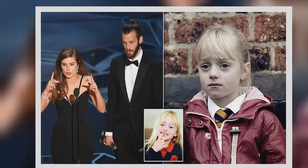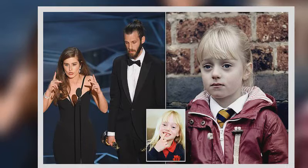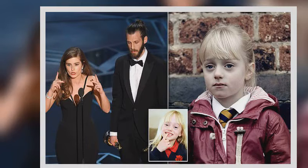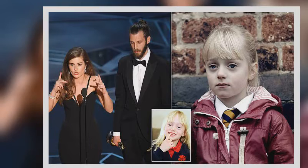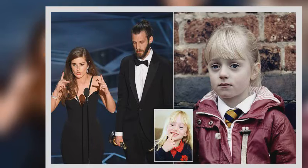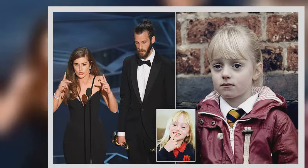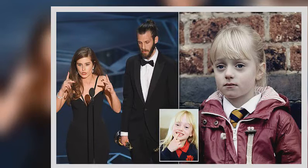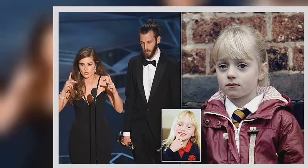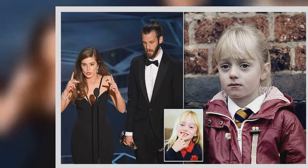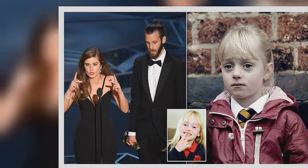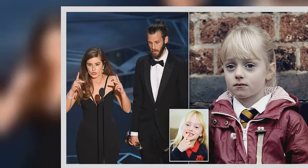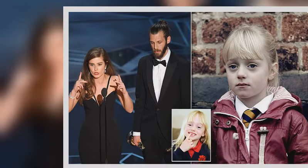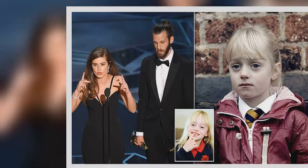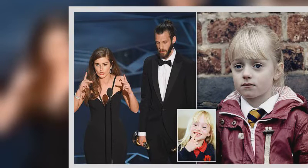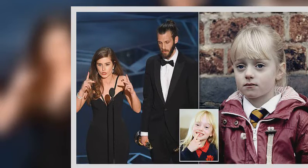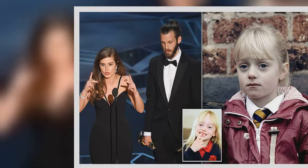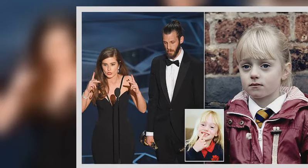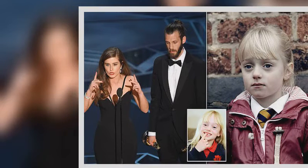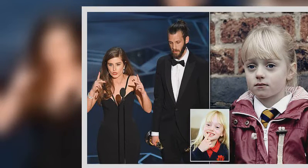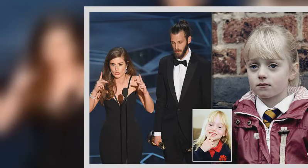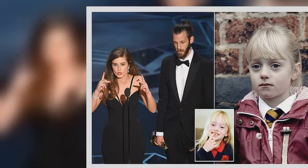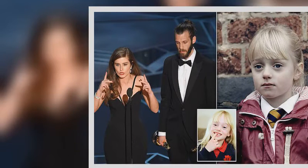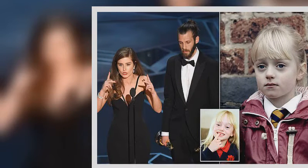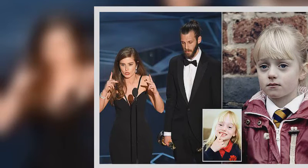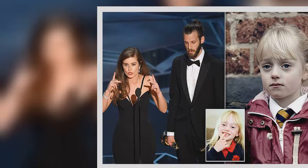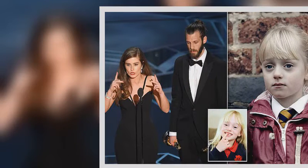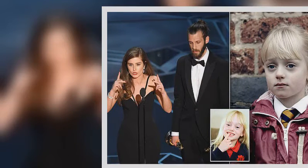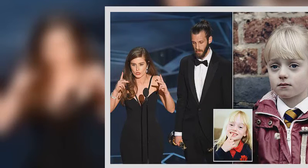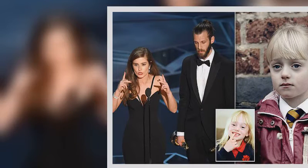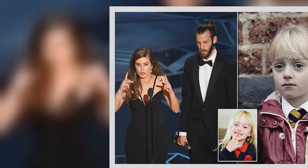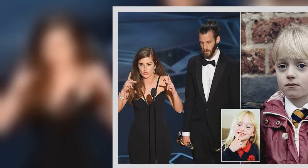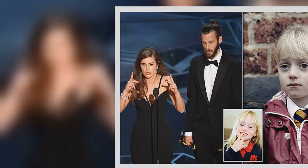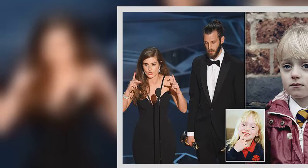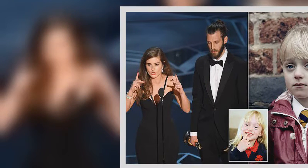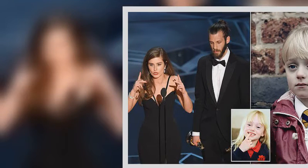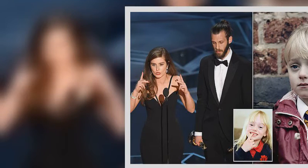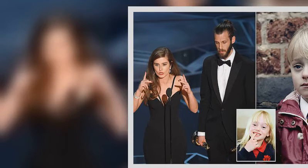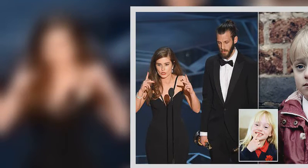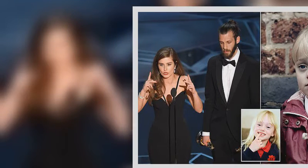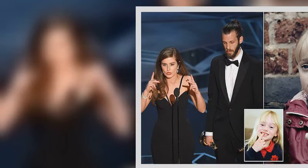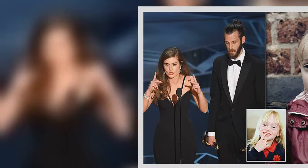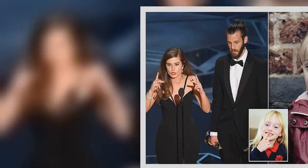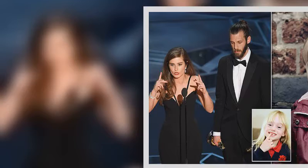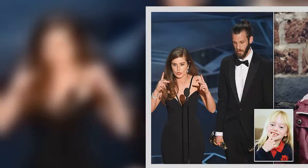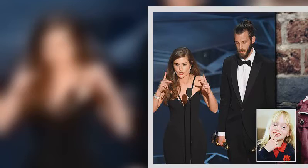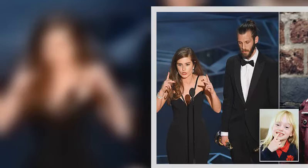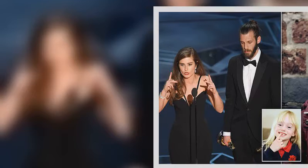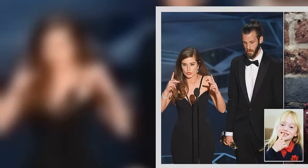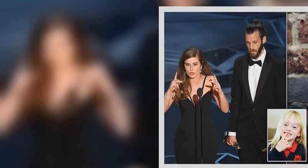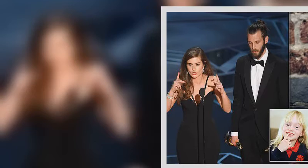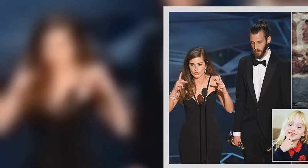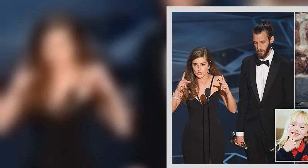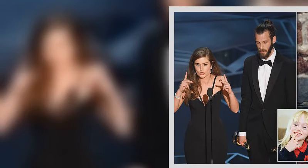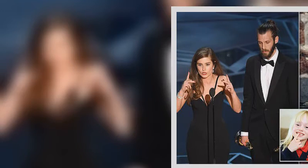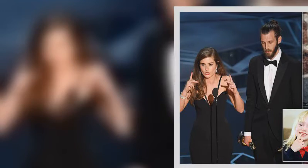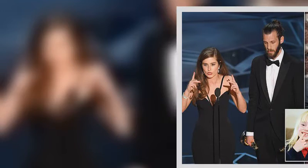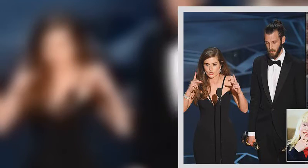We crowdfunded this all by ourselves and we had the support of so many people, but it was made on a shoestring.